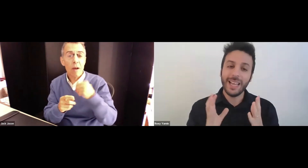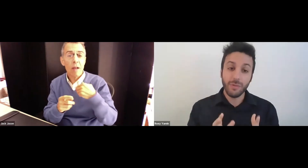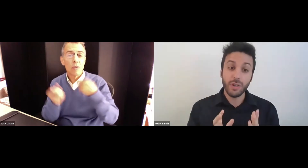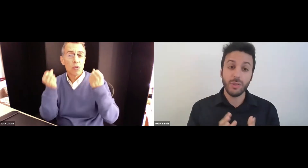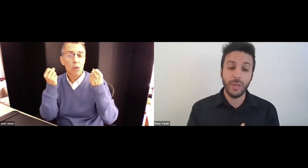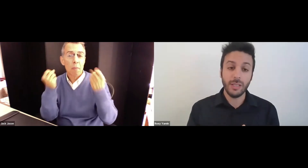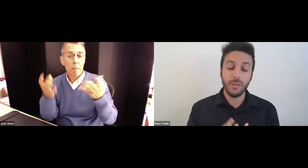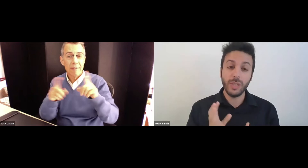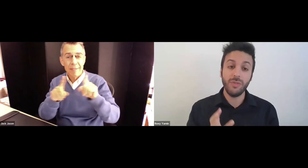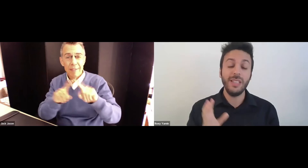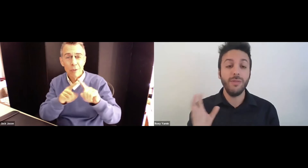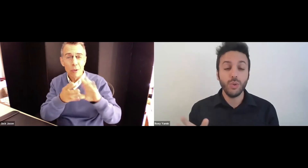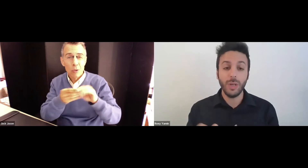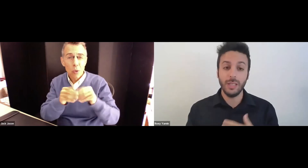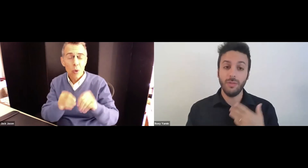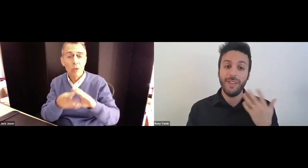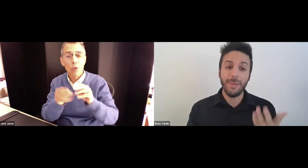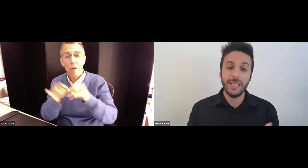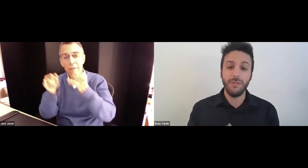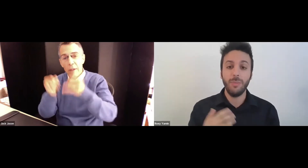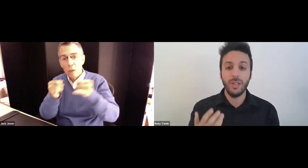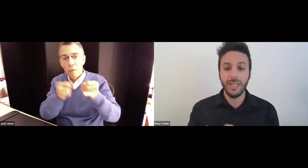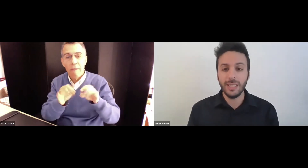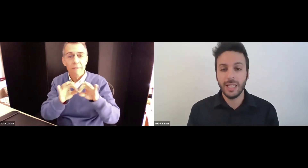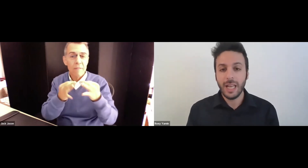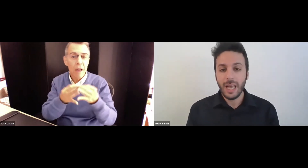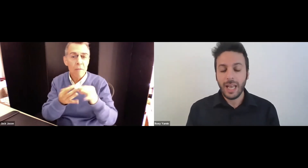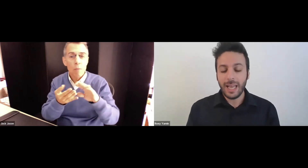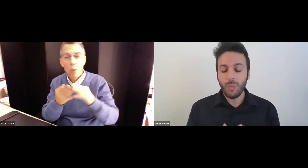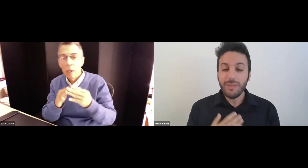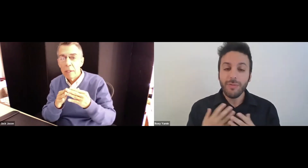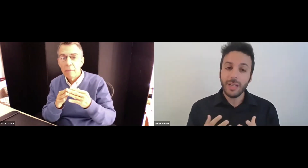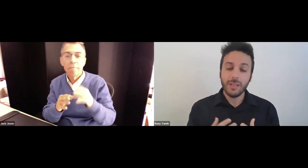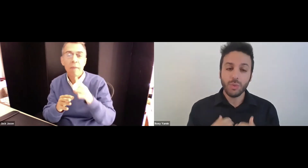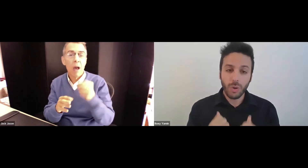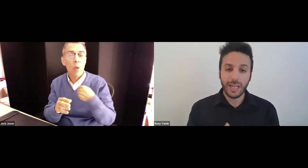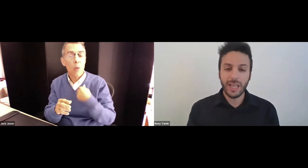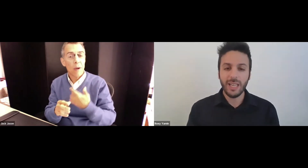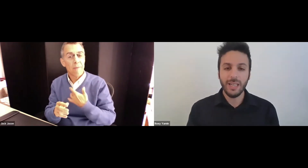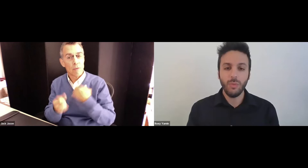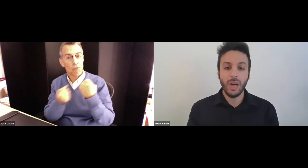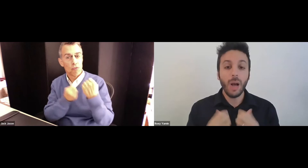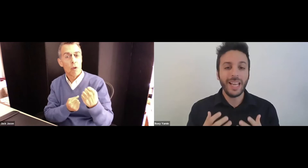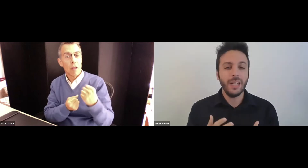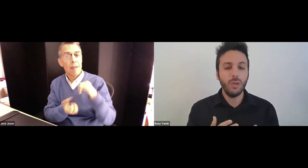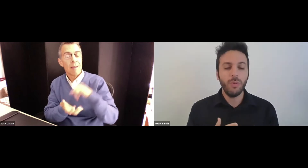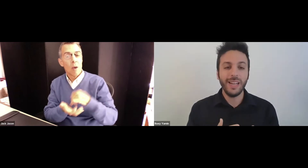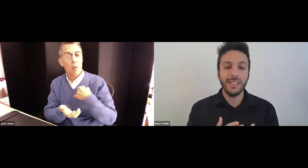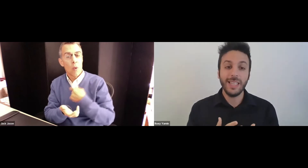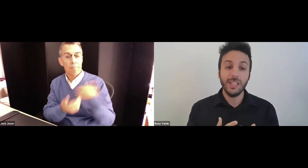diverse stories, stories of individuals, of families, of communities. And we feel strongly that we are obligated to provide a stage